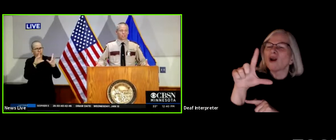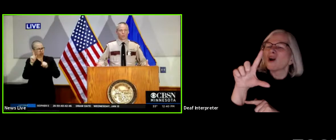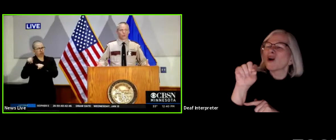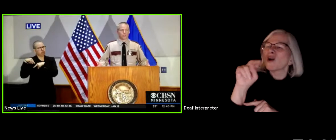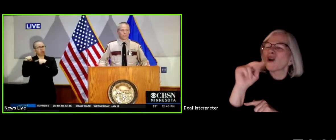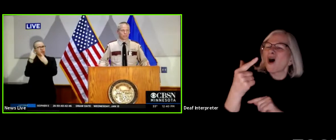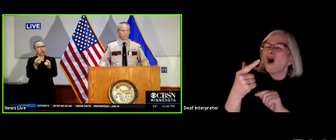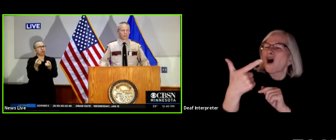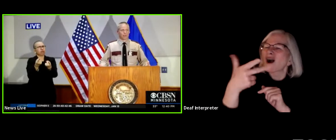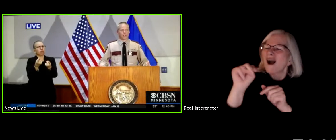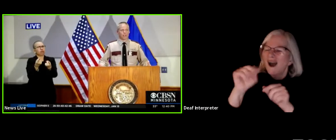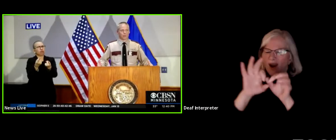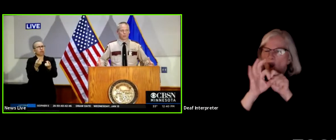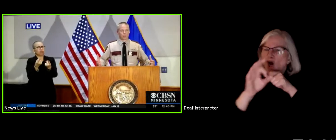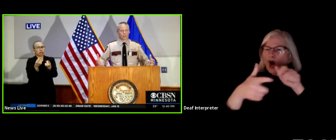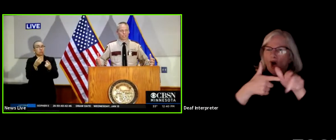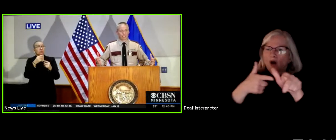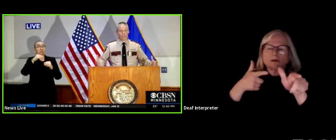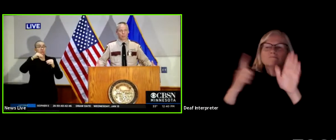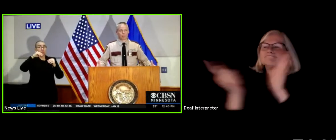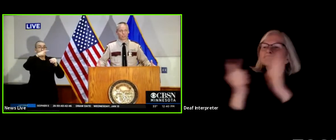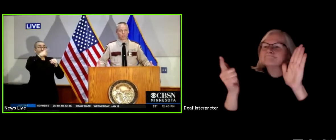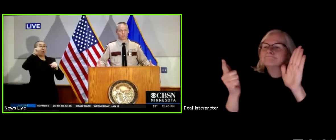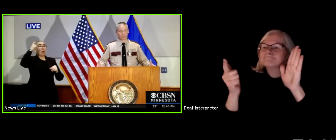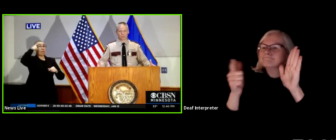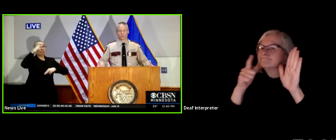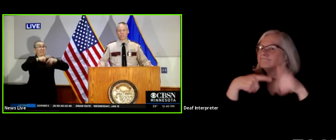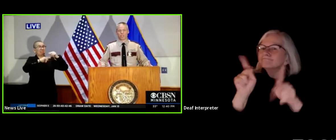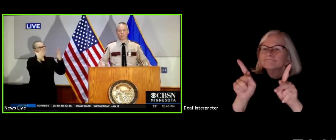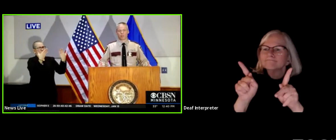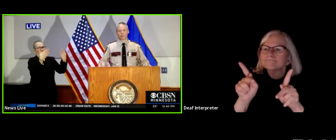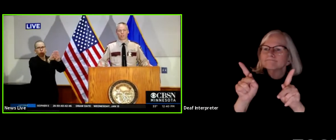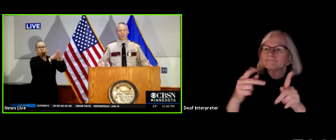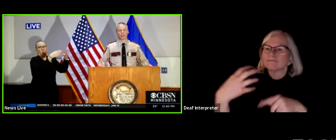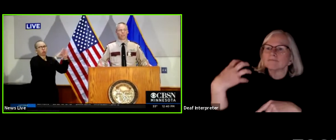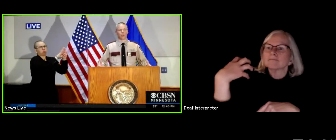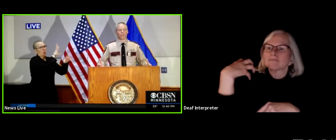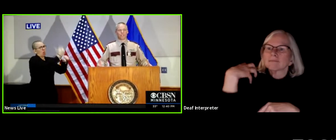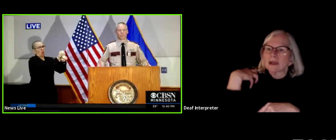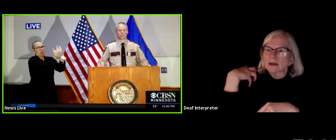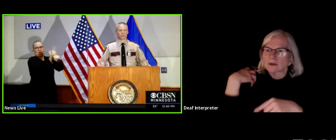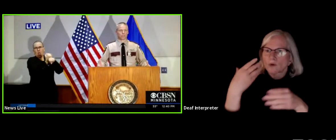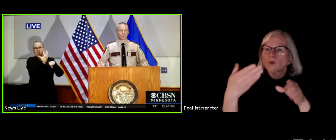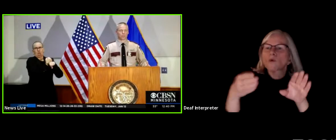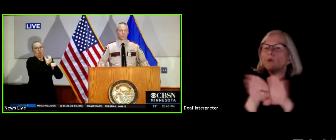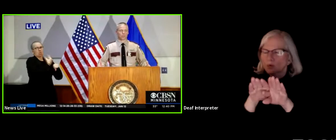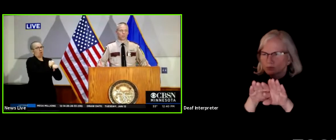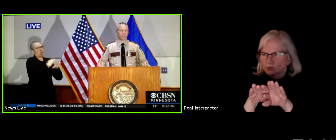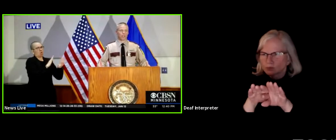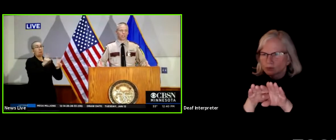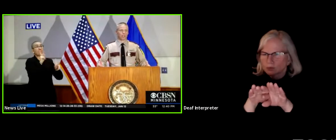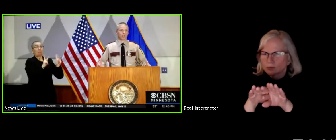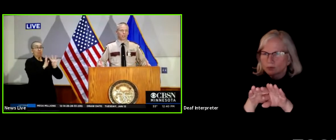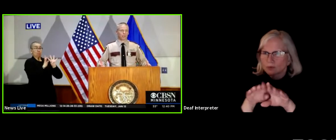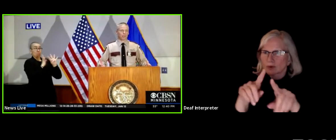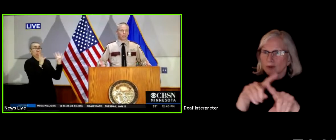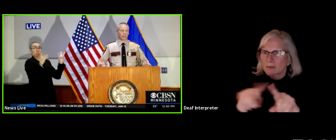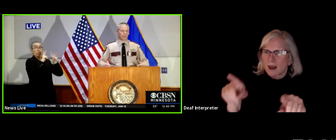building is closed itself right now, but within the complex of the Minnesota State Capitol, there are no additional restrictions